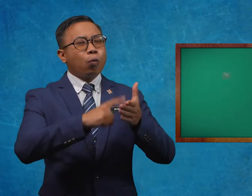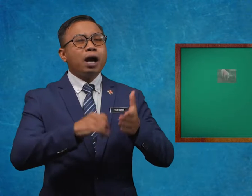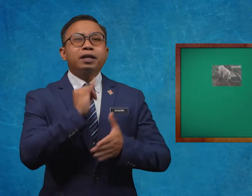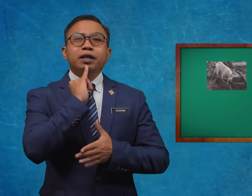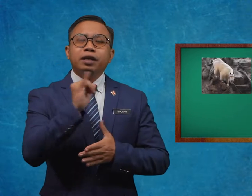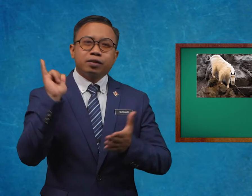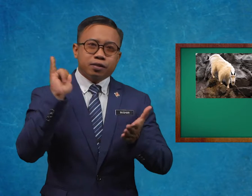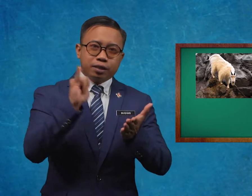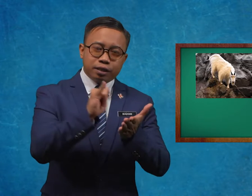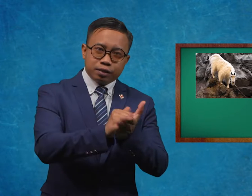What is this?